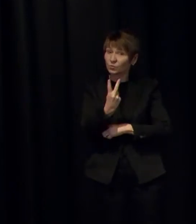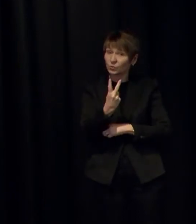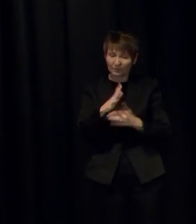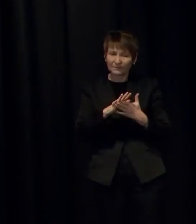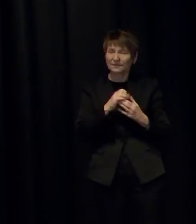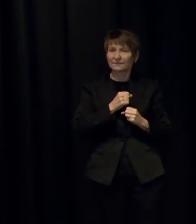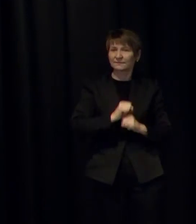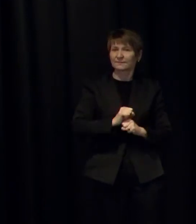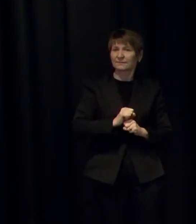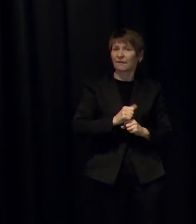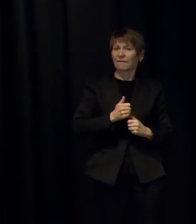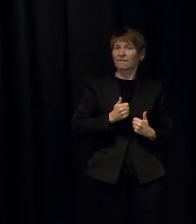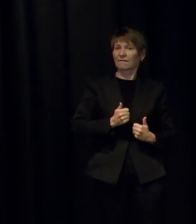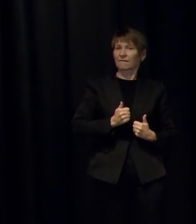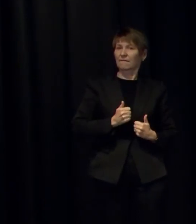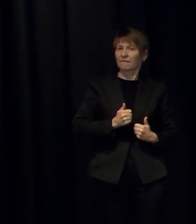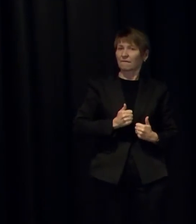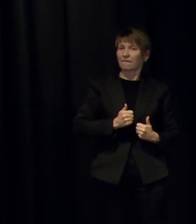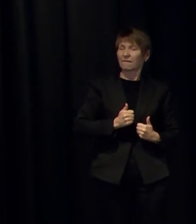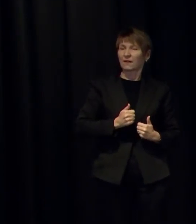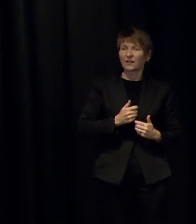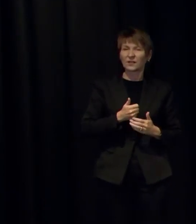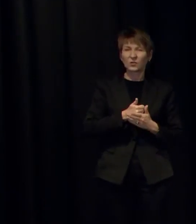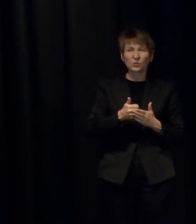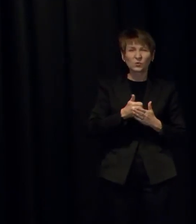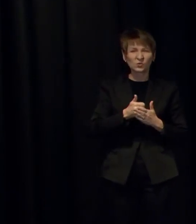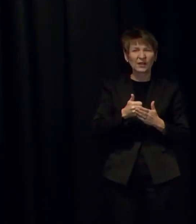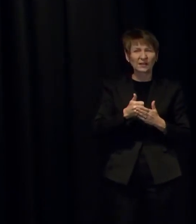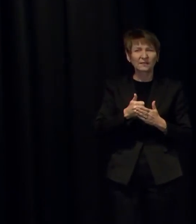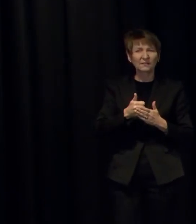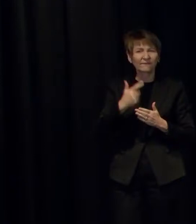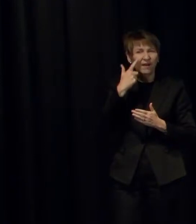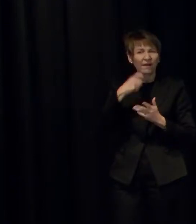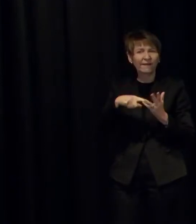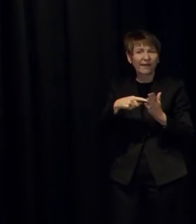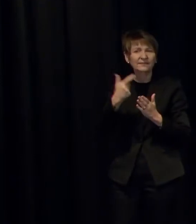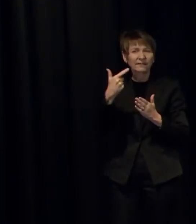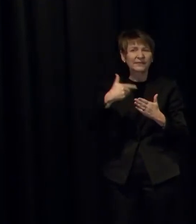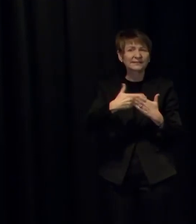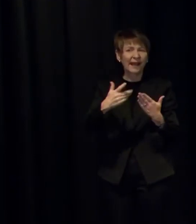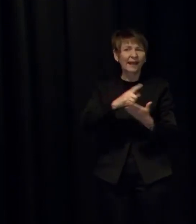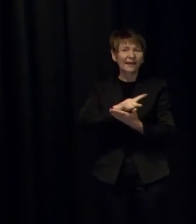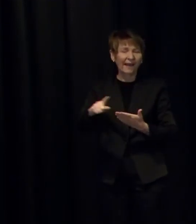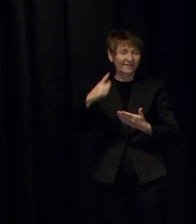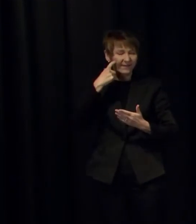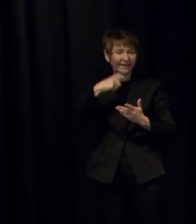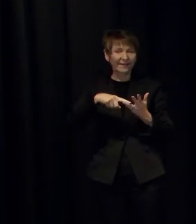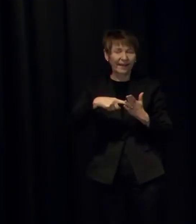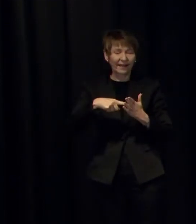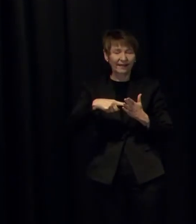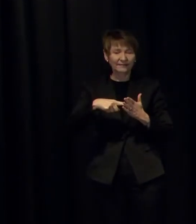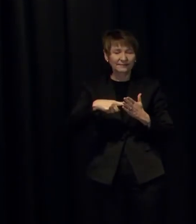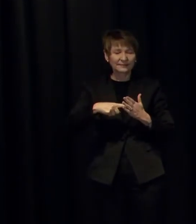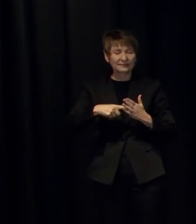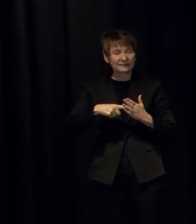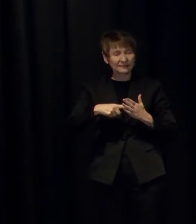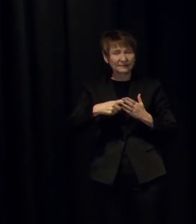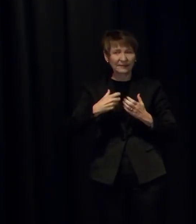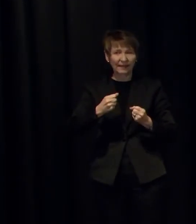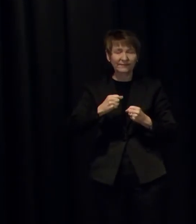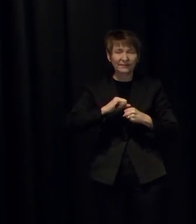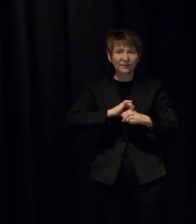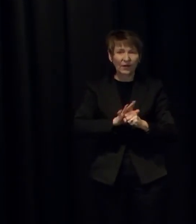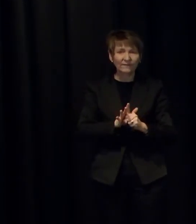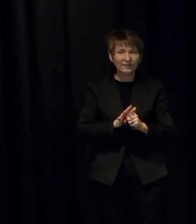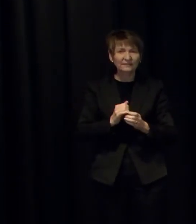are going to test positive within the first 7 days. Very few, maybe 15% only in that second week. So there is an opportunity